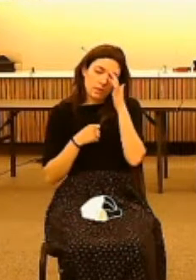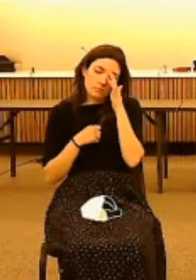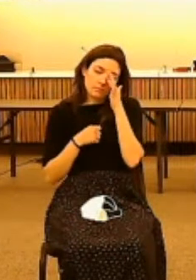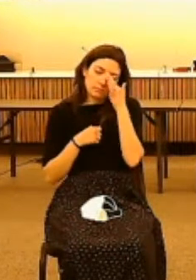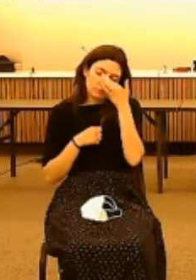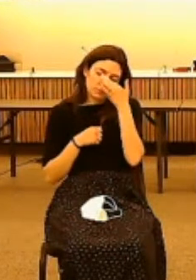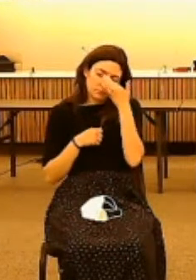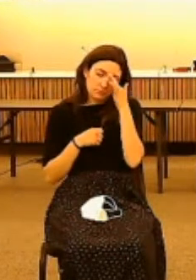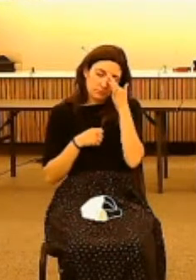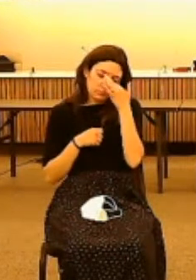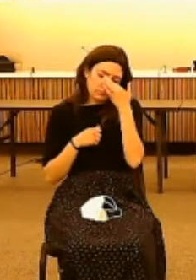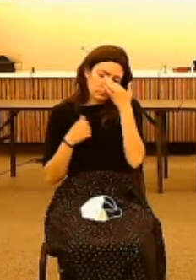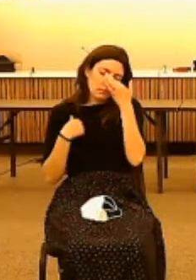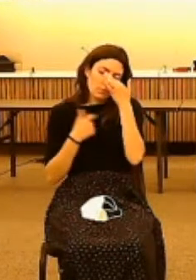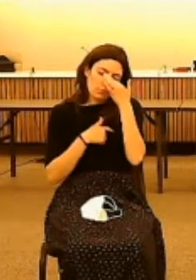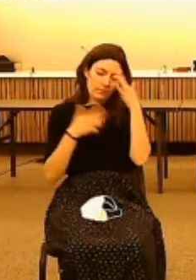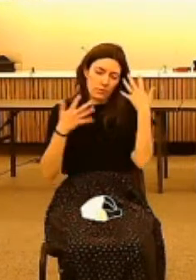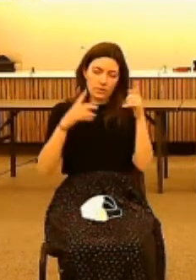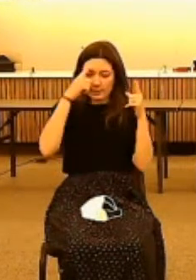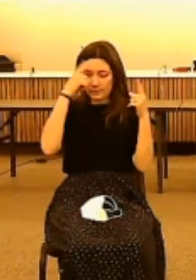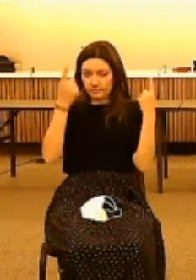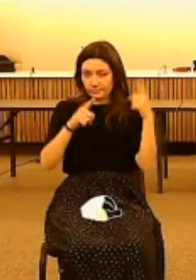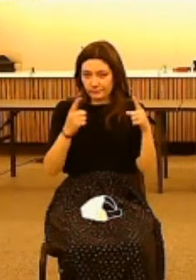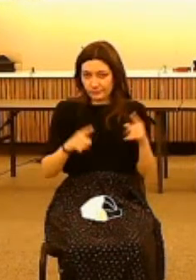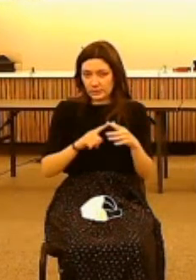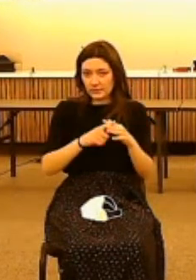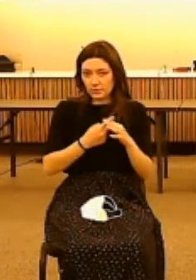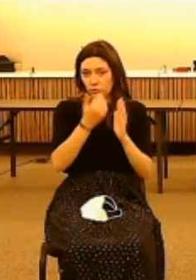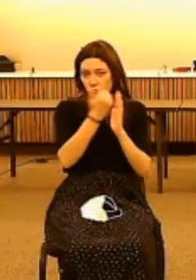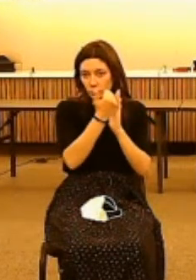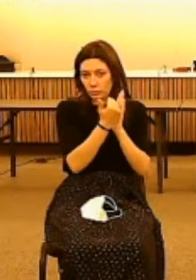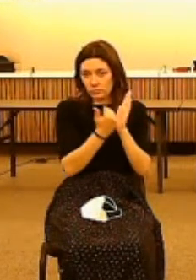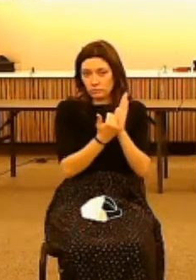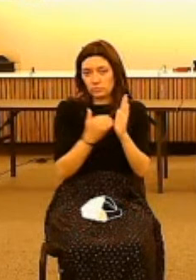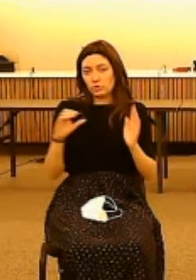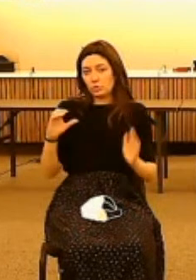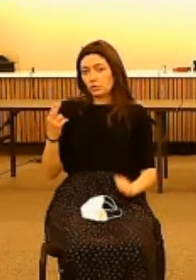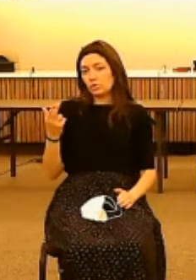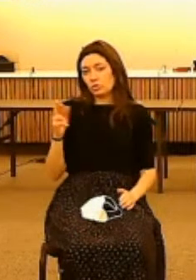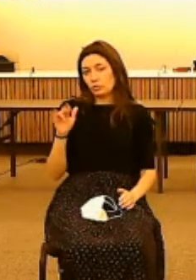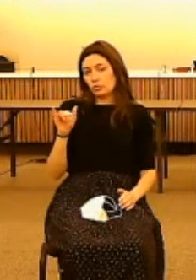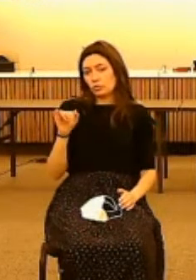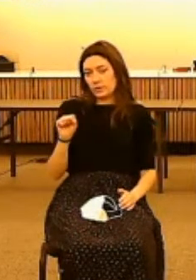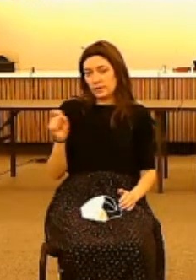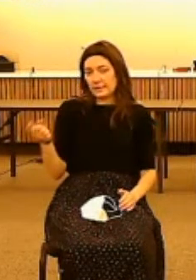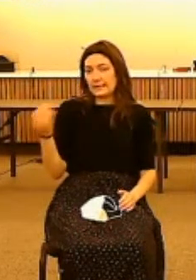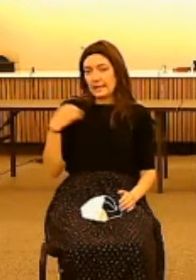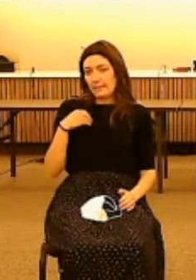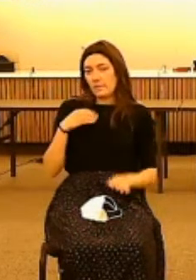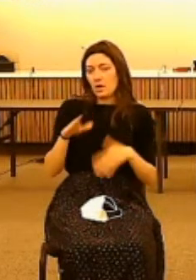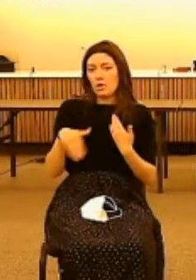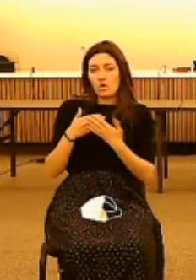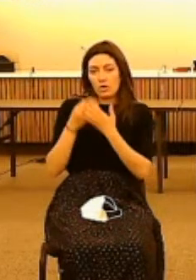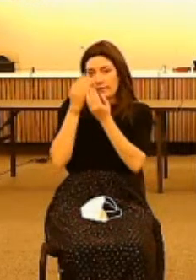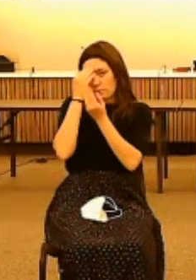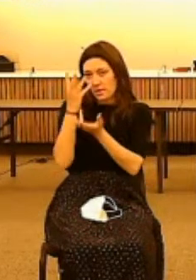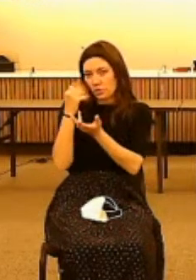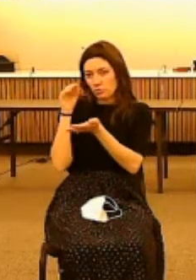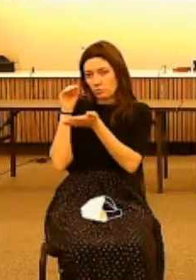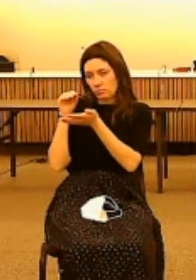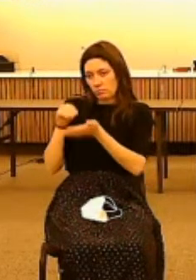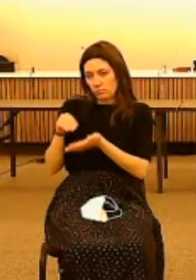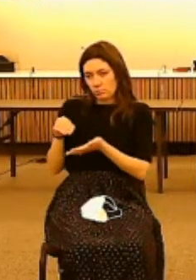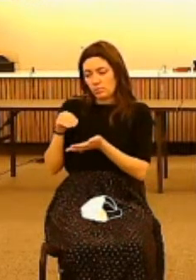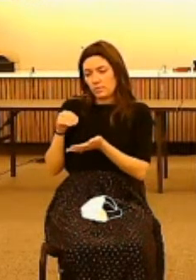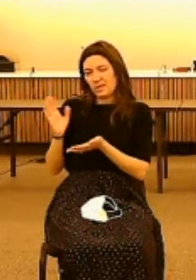We've put together the initial terms. Chris has gotten me all the sections that normally go out in an